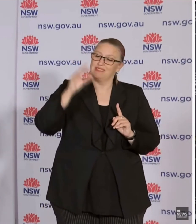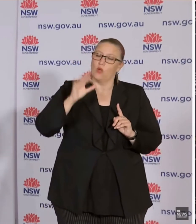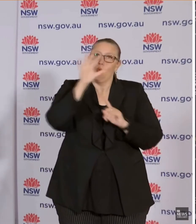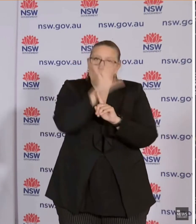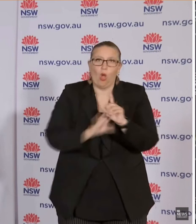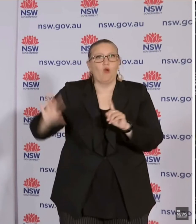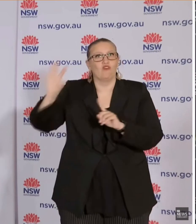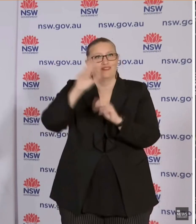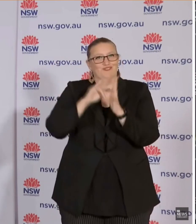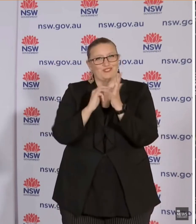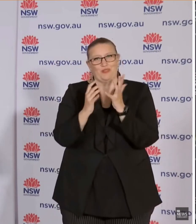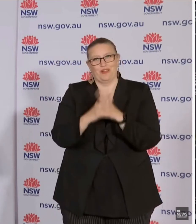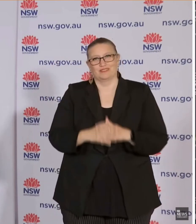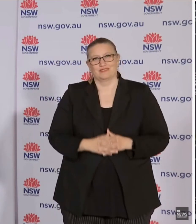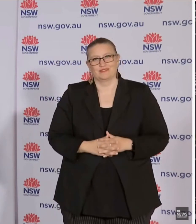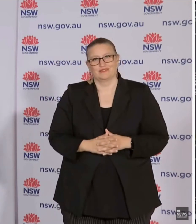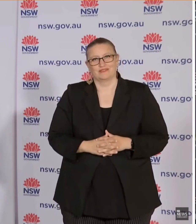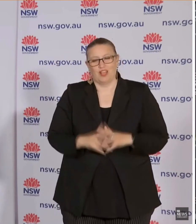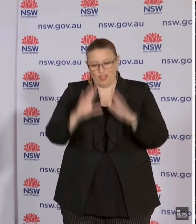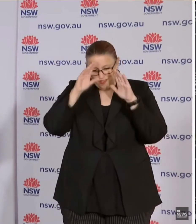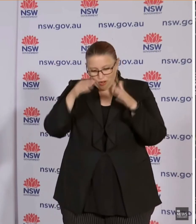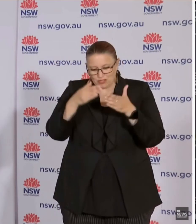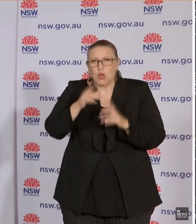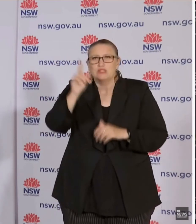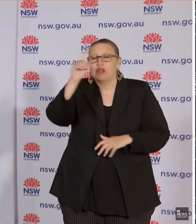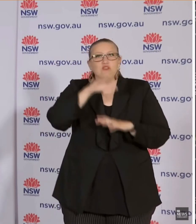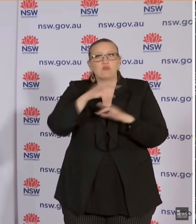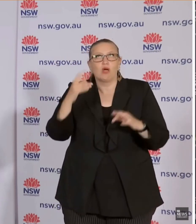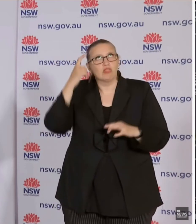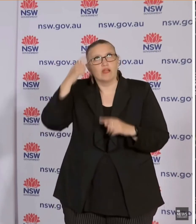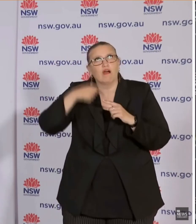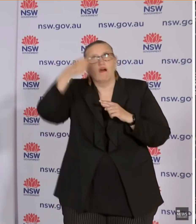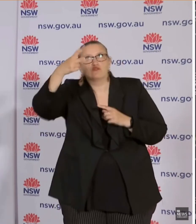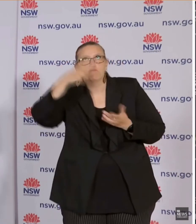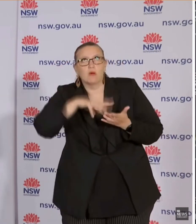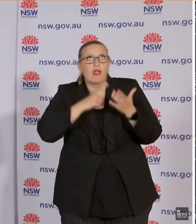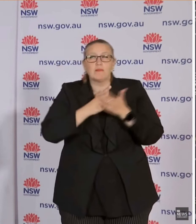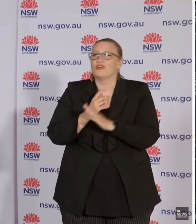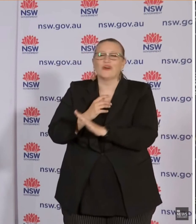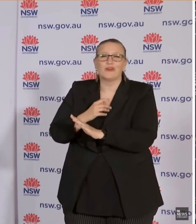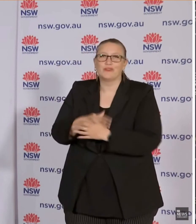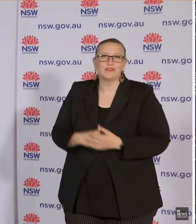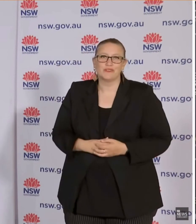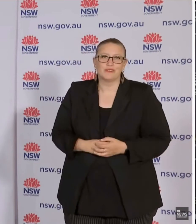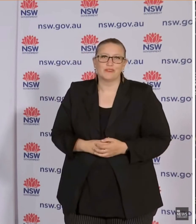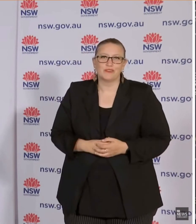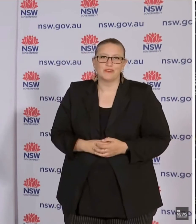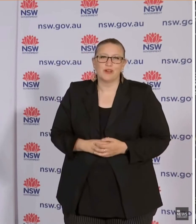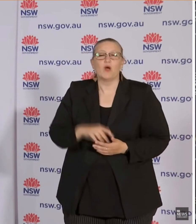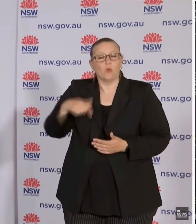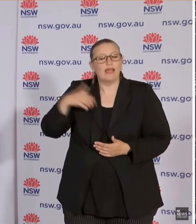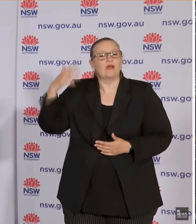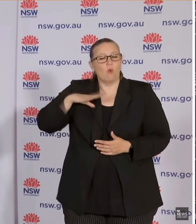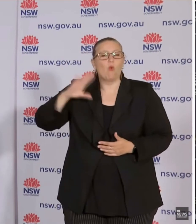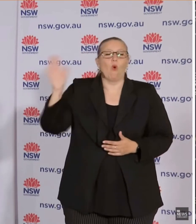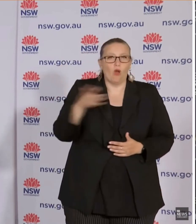with today's issues rather than hypothecating or hypothesising what might happen in 2 months. But we're aiming to get all of our state, all of our communities up